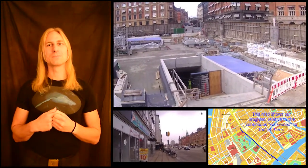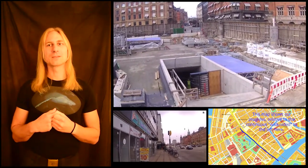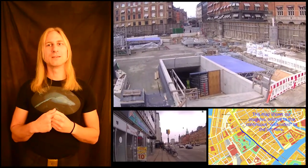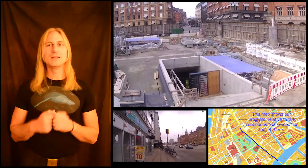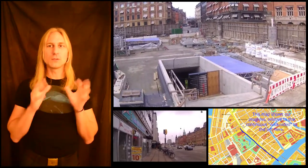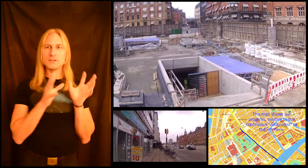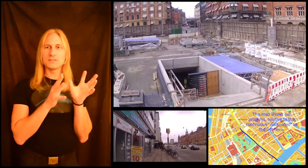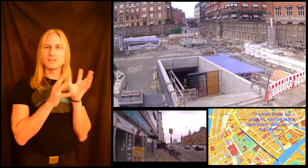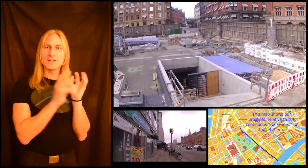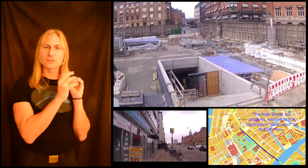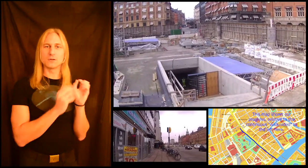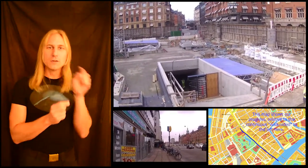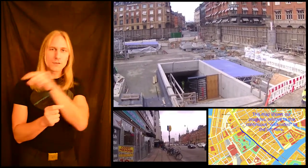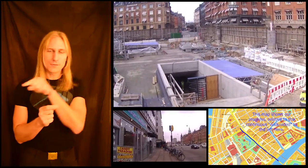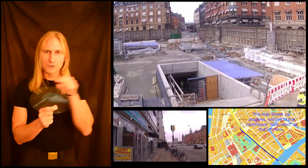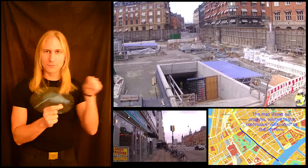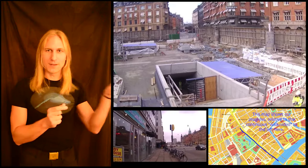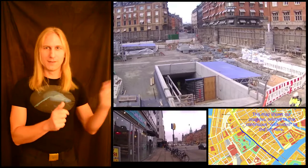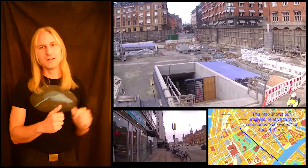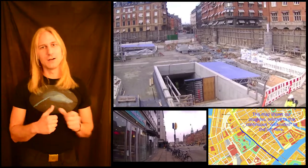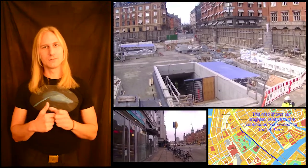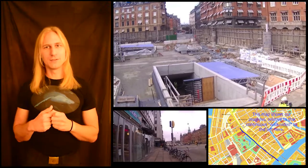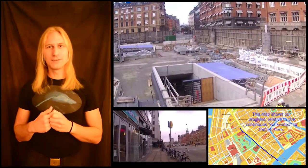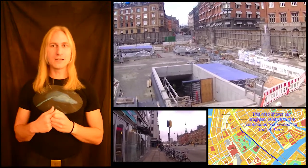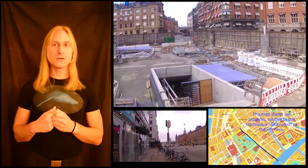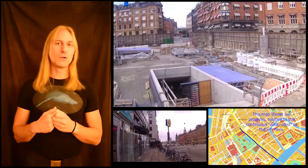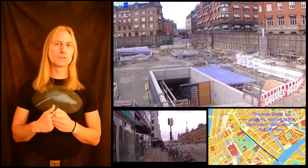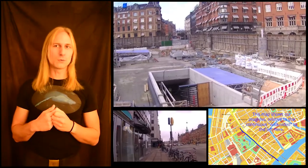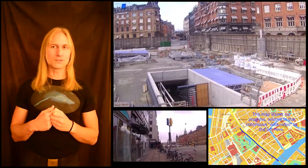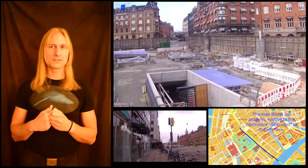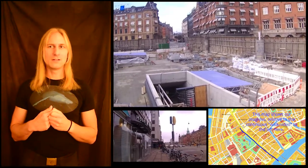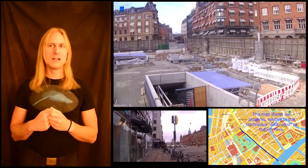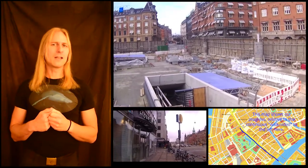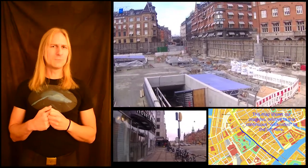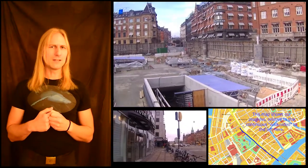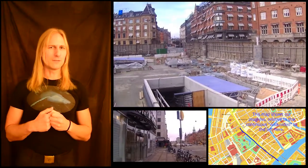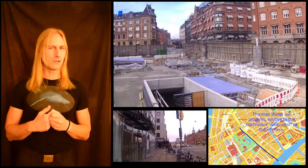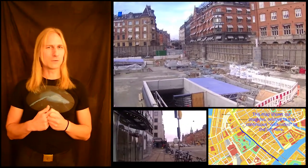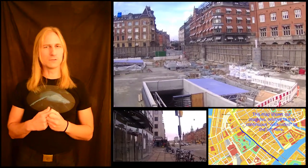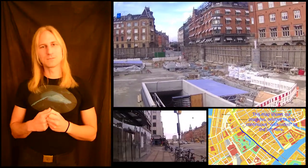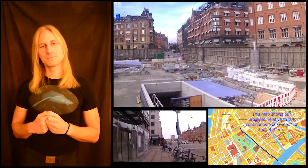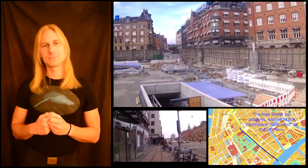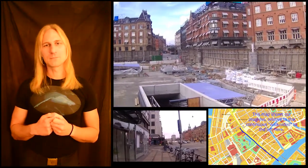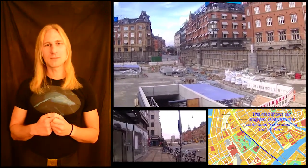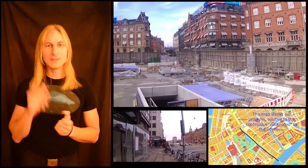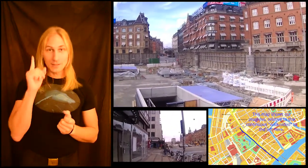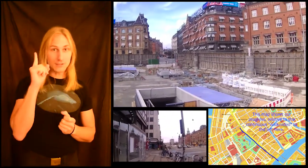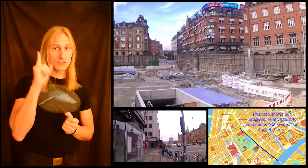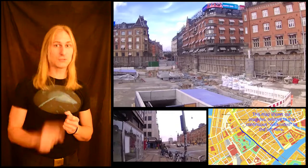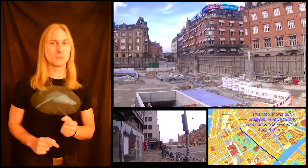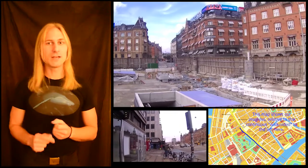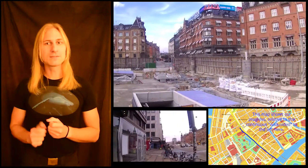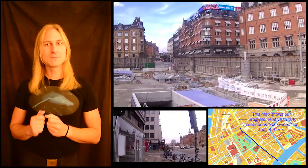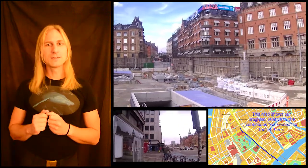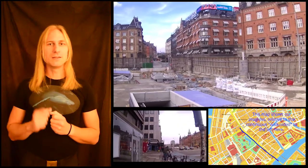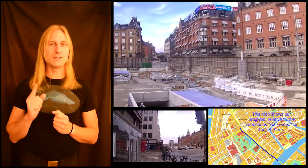Copenhagen. So this is the natural thoroughfare of nearly all tourists and many of the locals. In